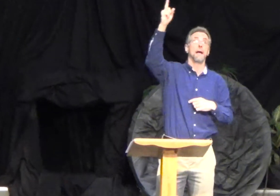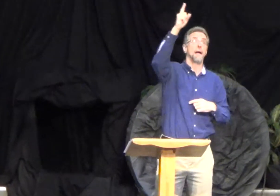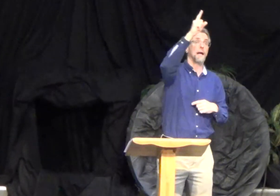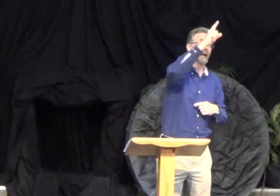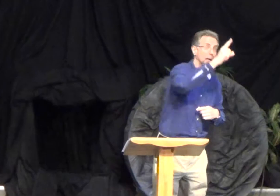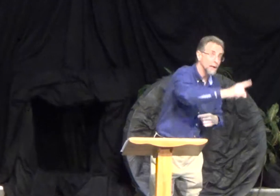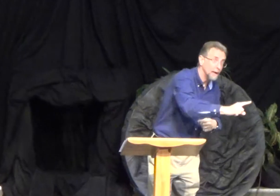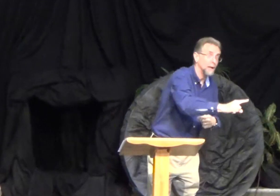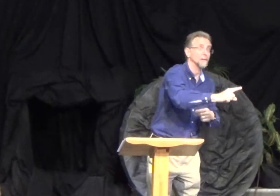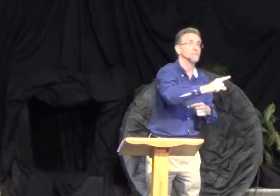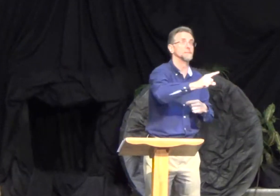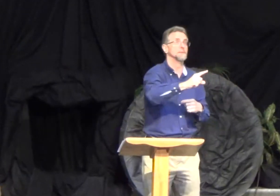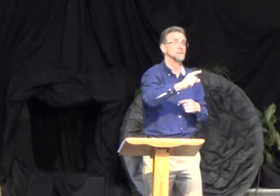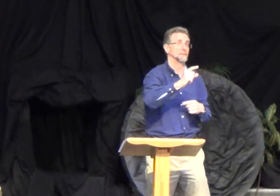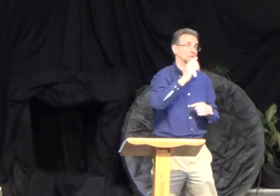And when no one came back,